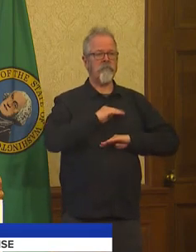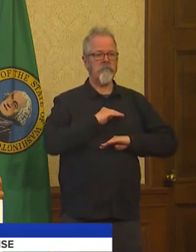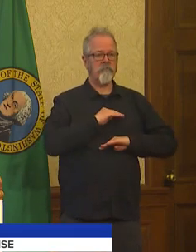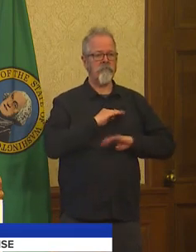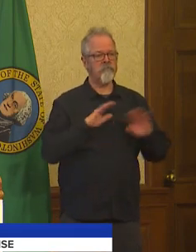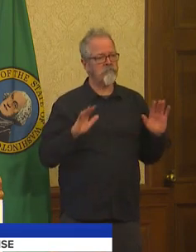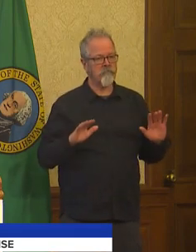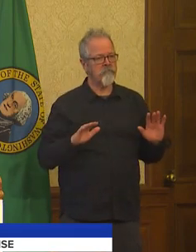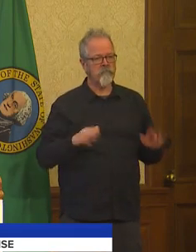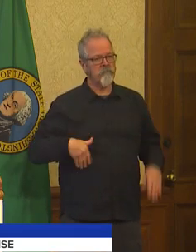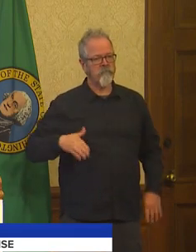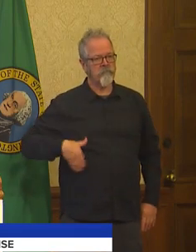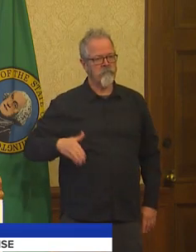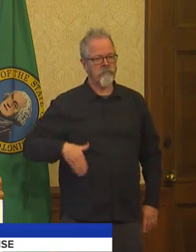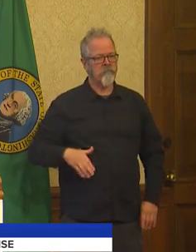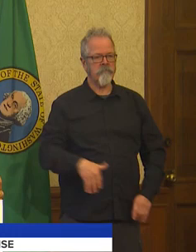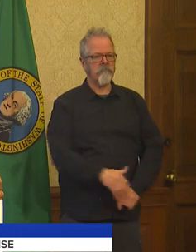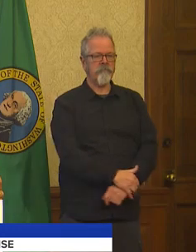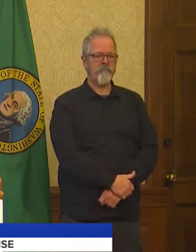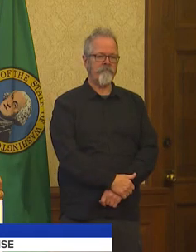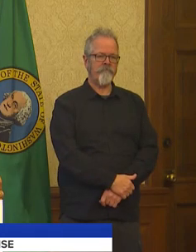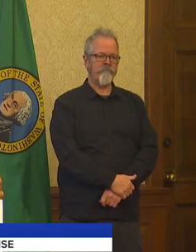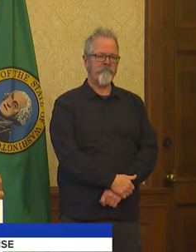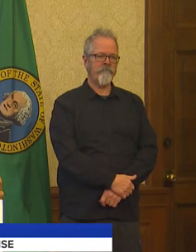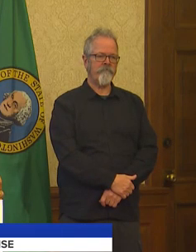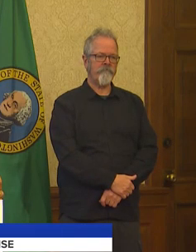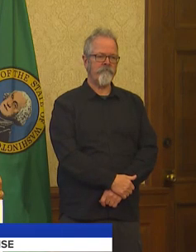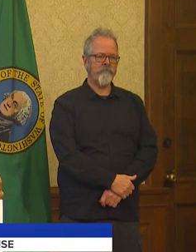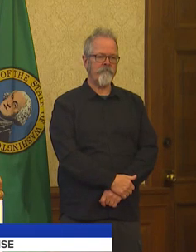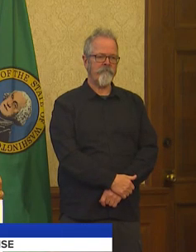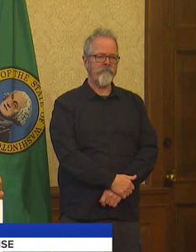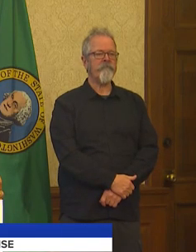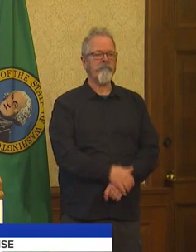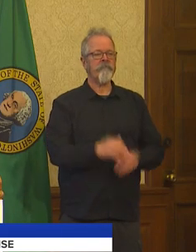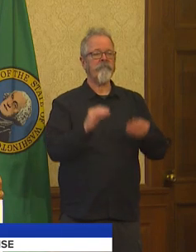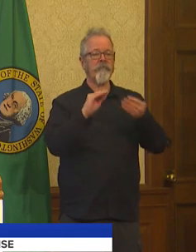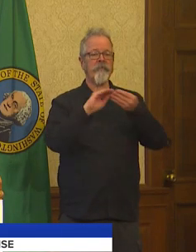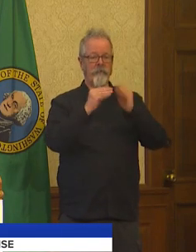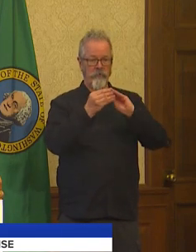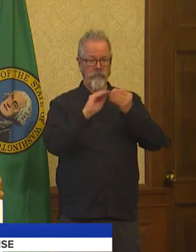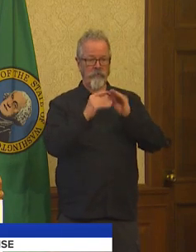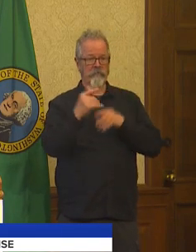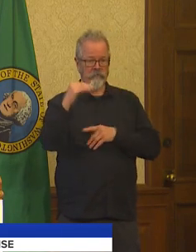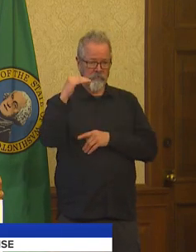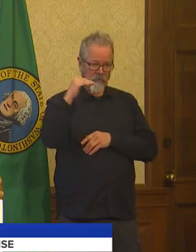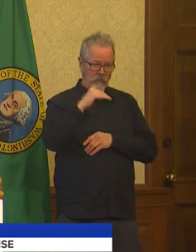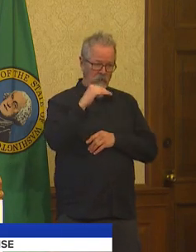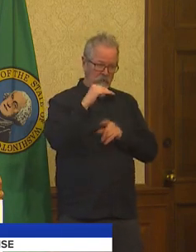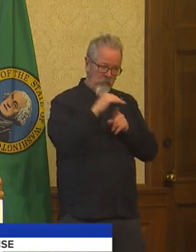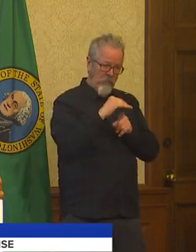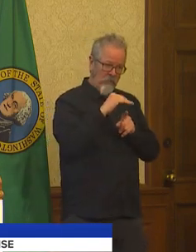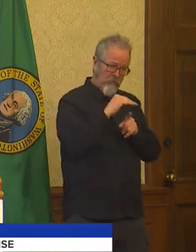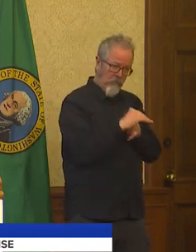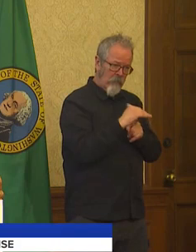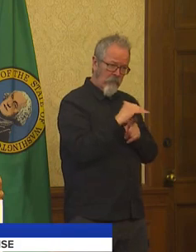not enough for our health and our safety to just end social distancing, because there is